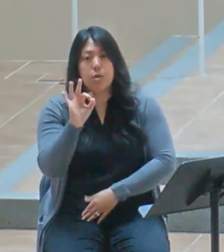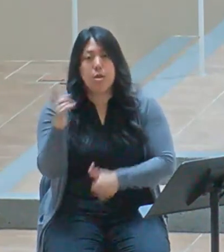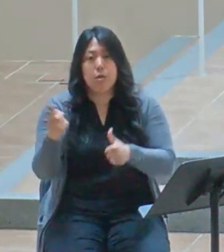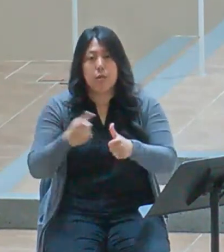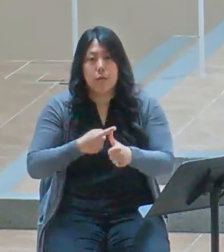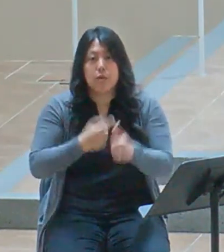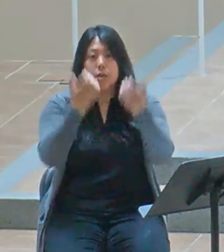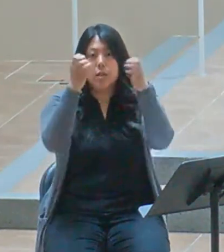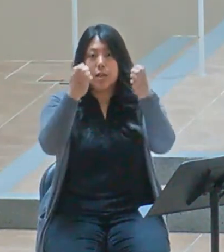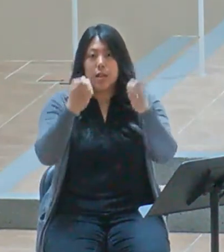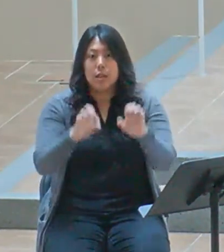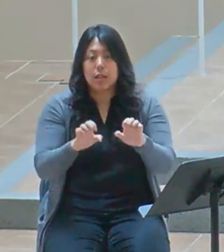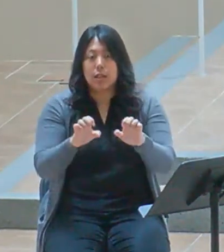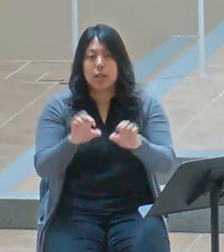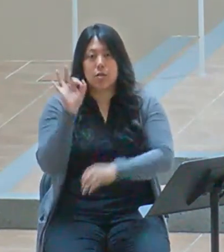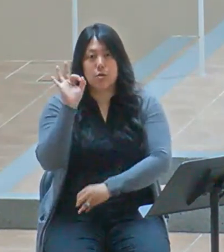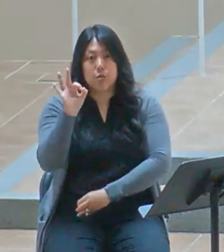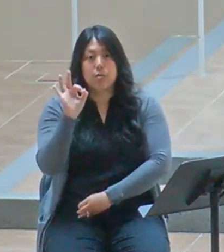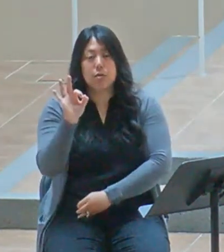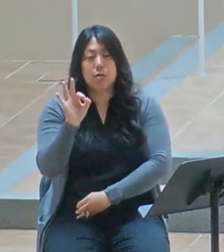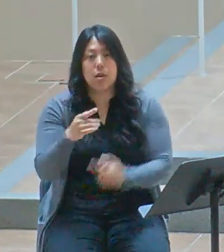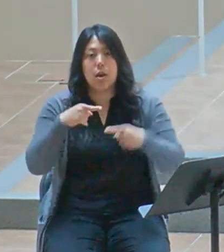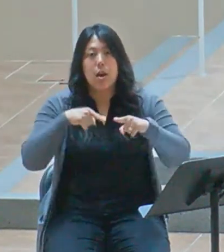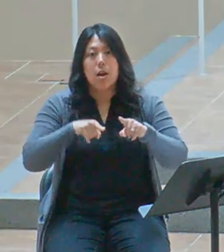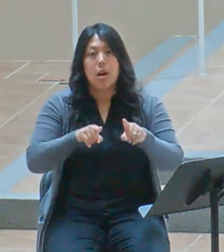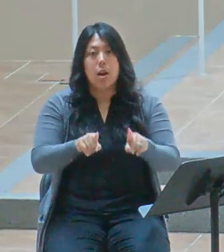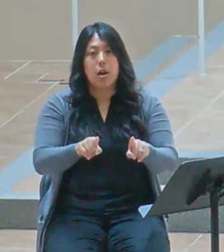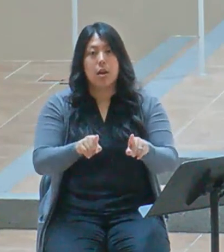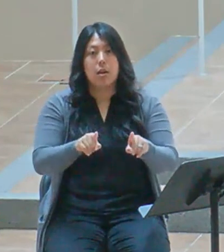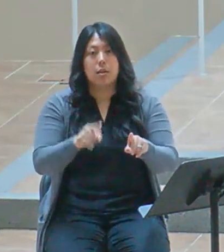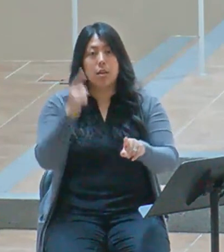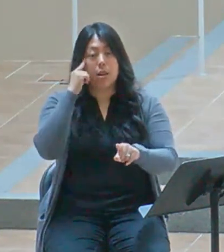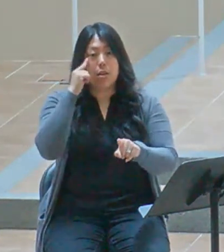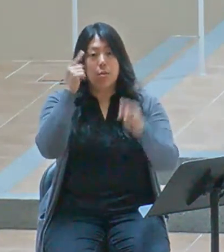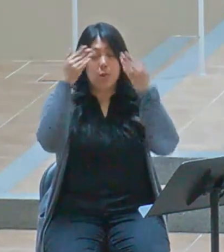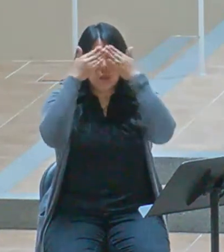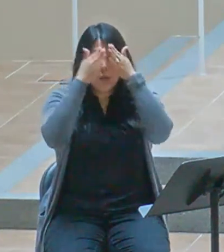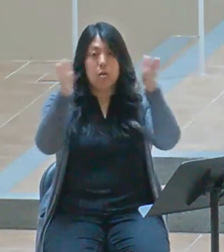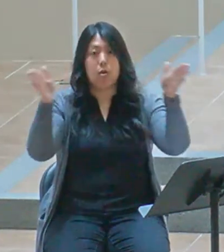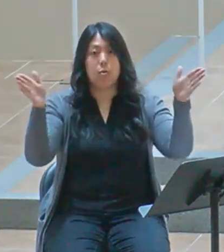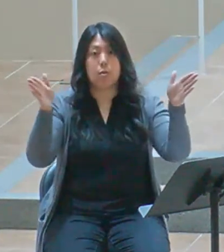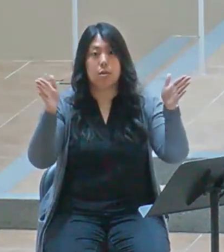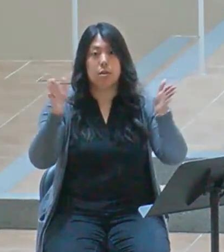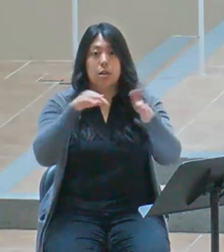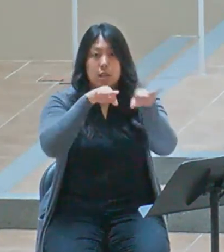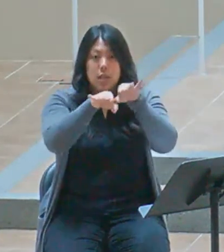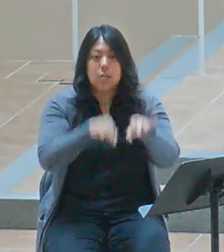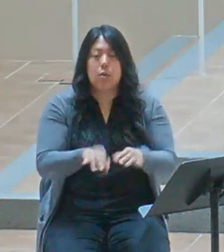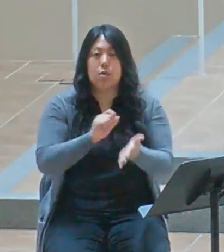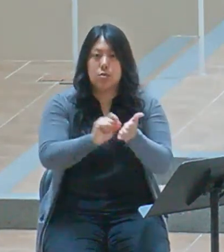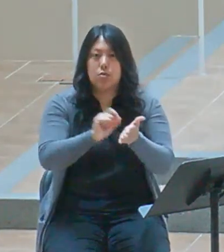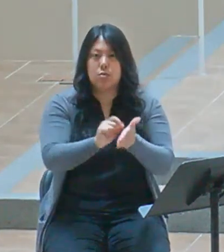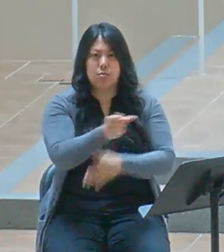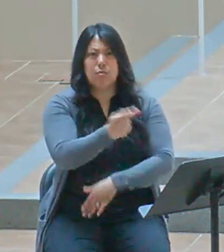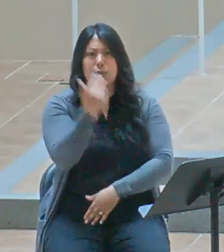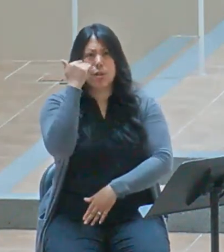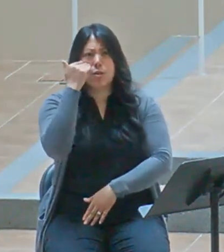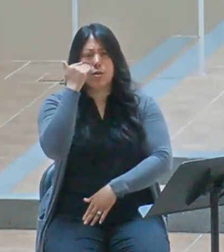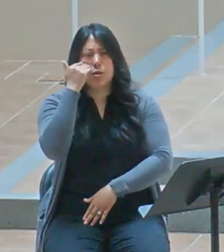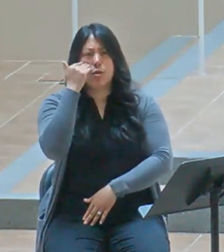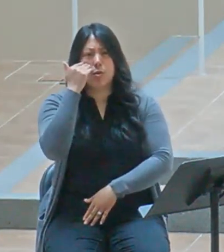first Easter sermon as he opens their minds to the scripture, which they know very